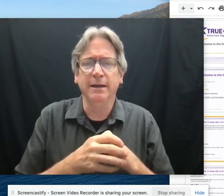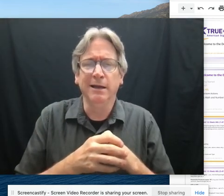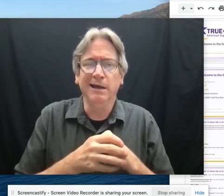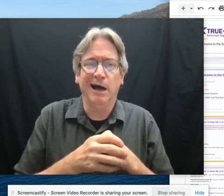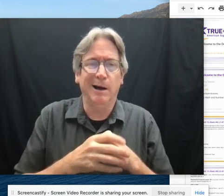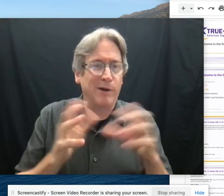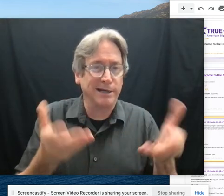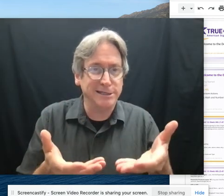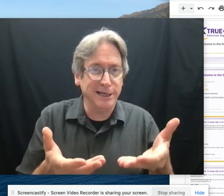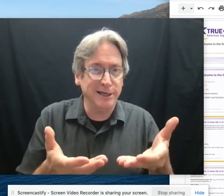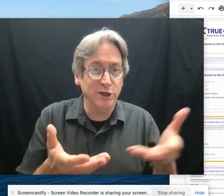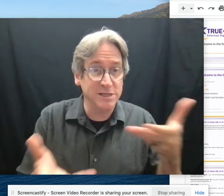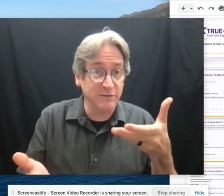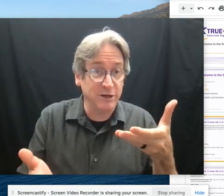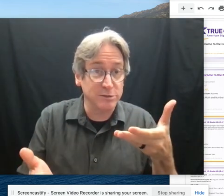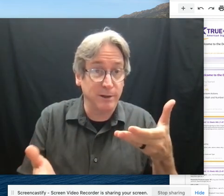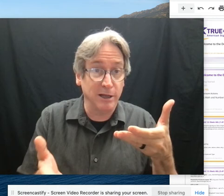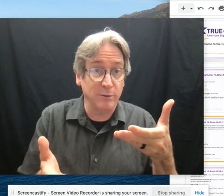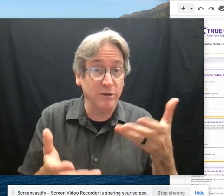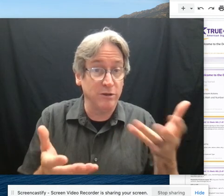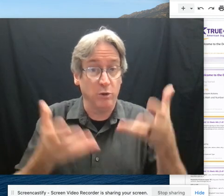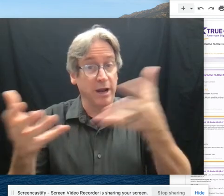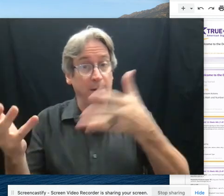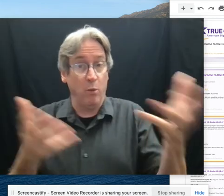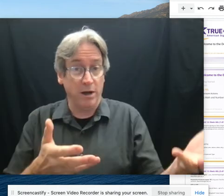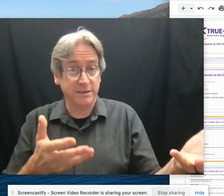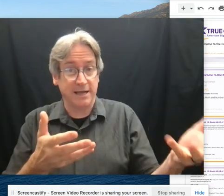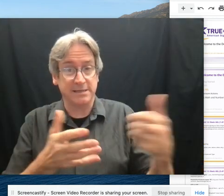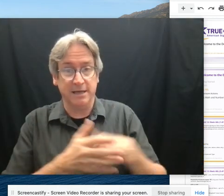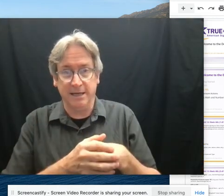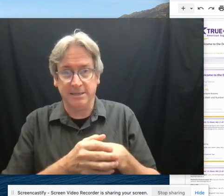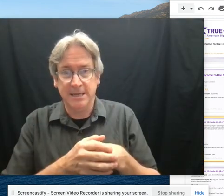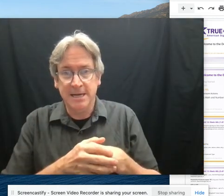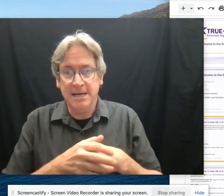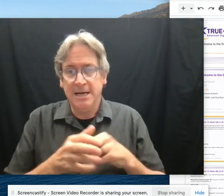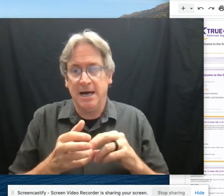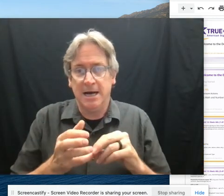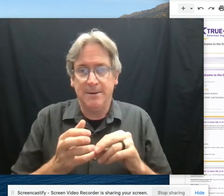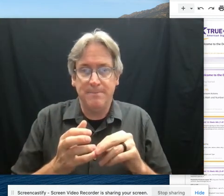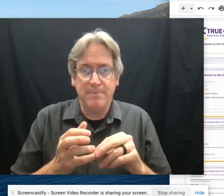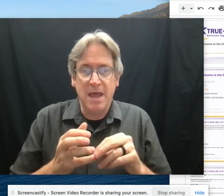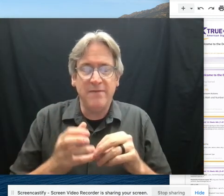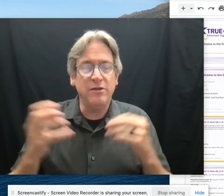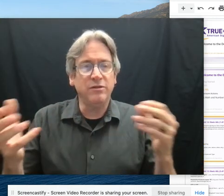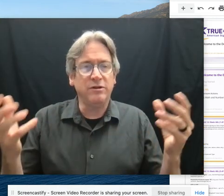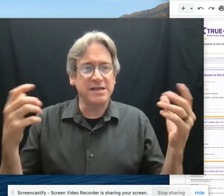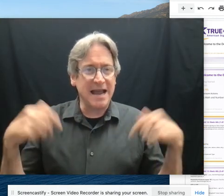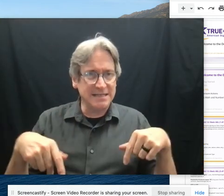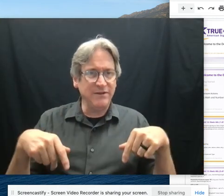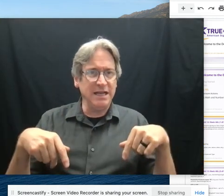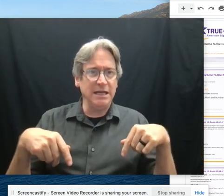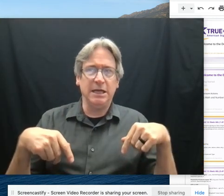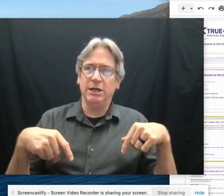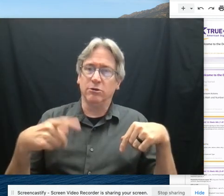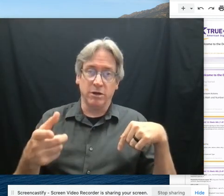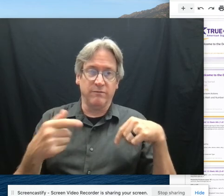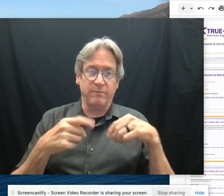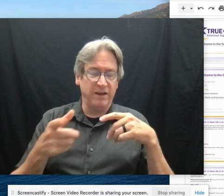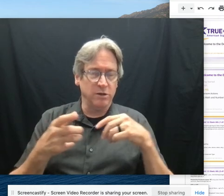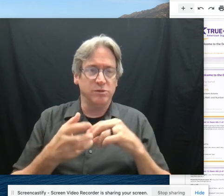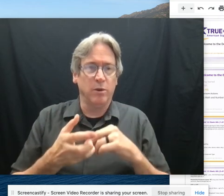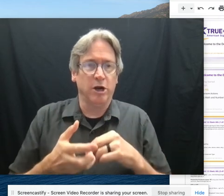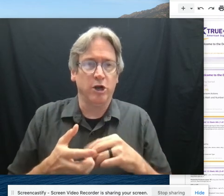then practicing using the fingerspelling with your name, what, asking that. And then there's an activity in here, one